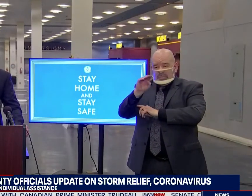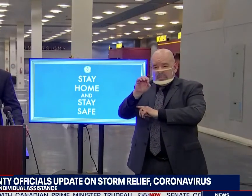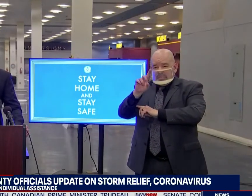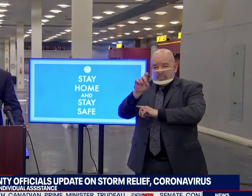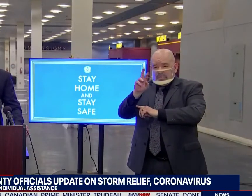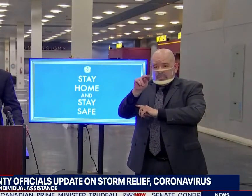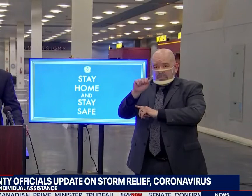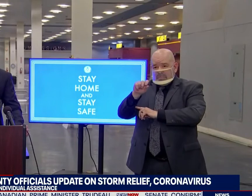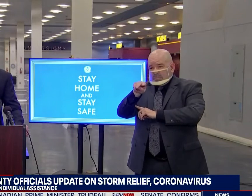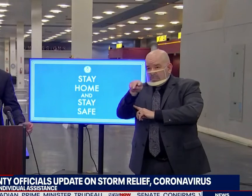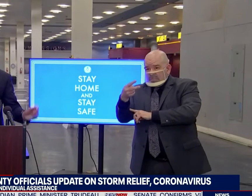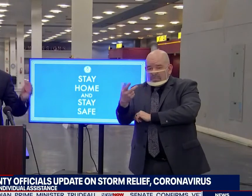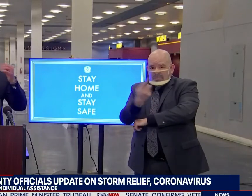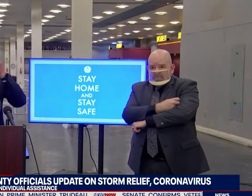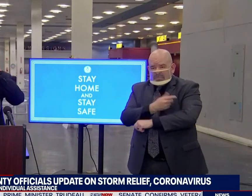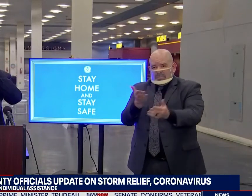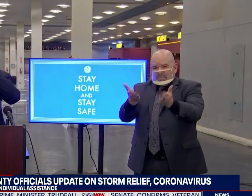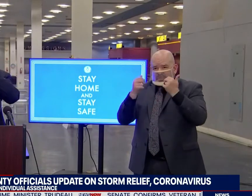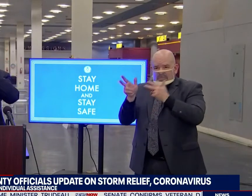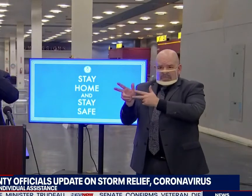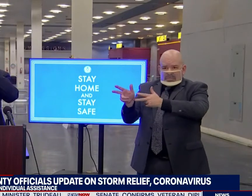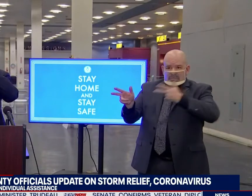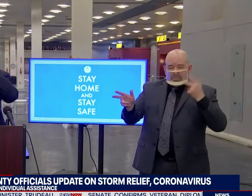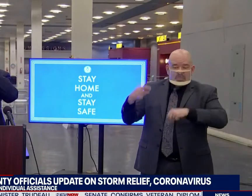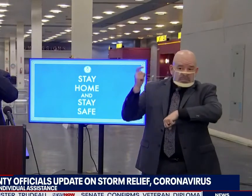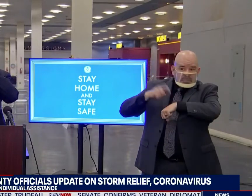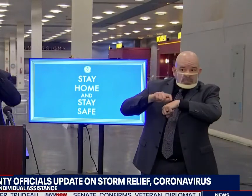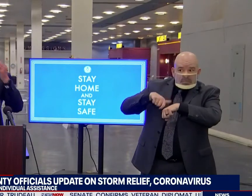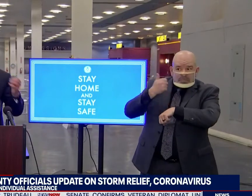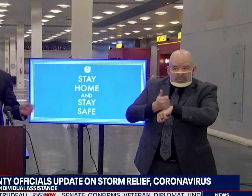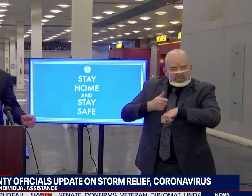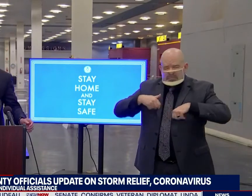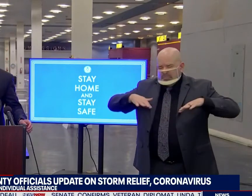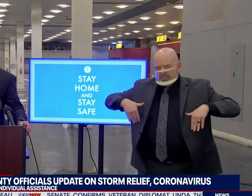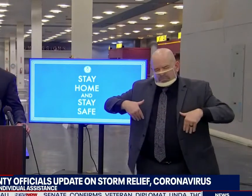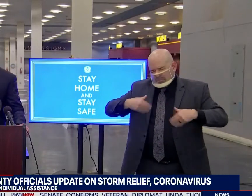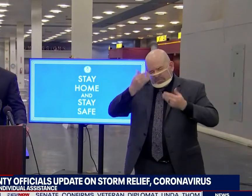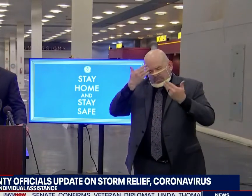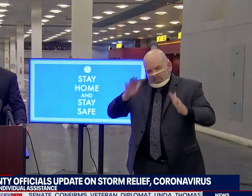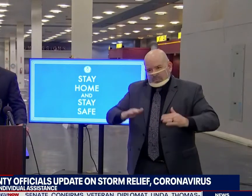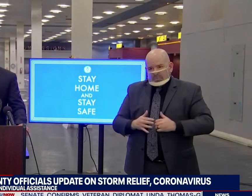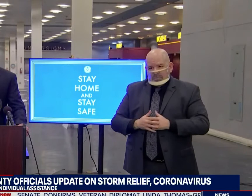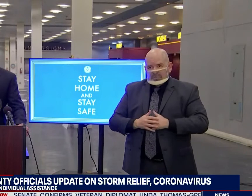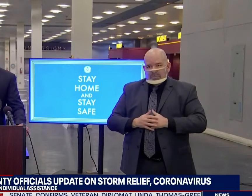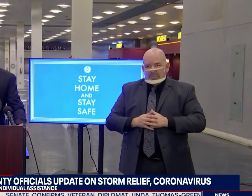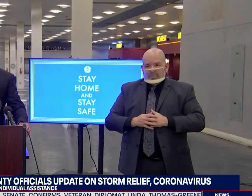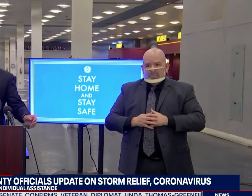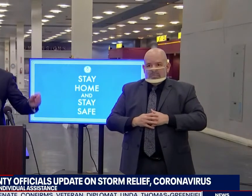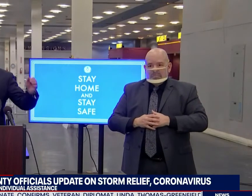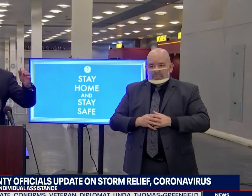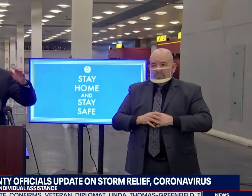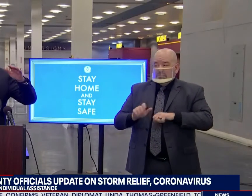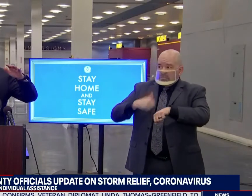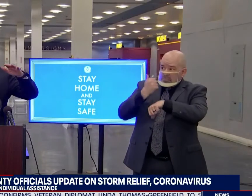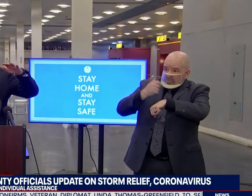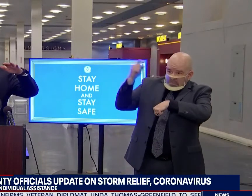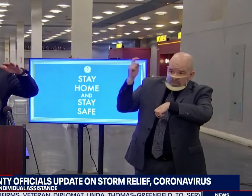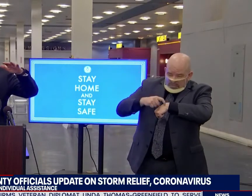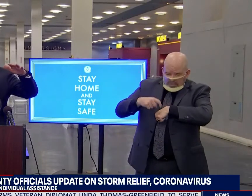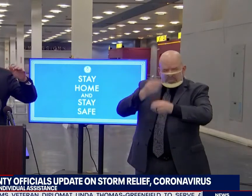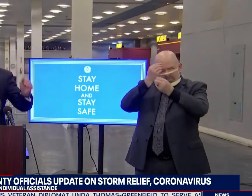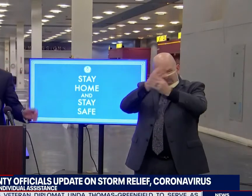briefings. I mean, as soon as we have capacity, we're turning that capacity on to get you that second shot. We feel like once the